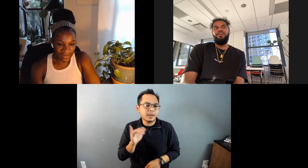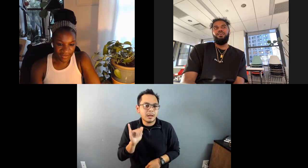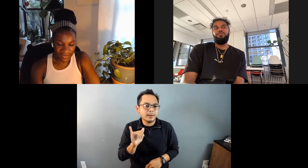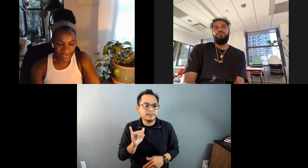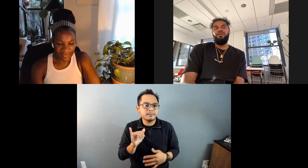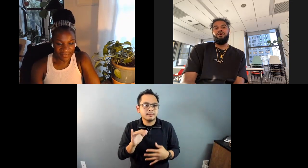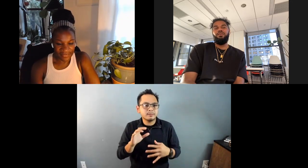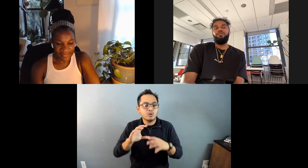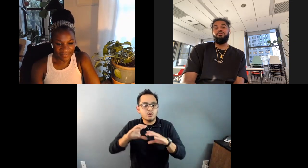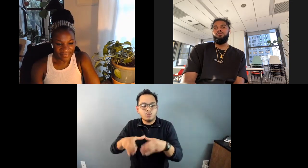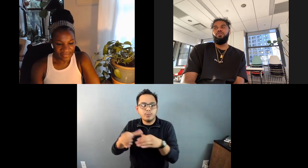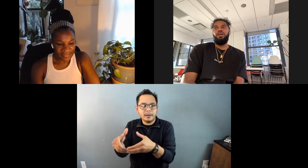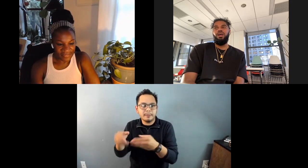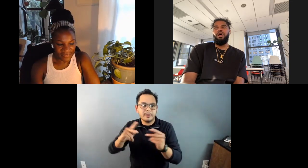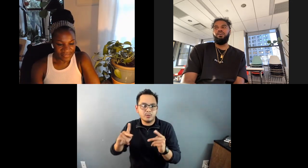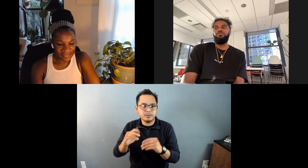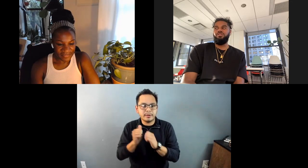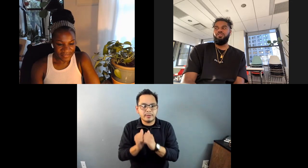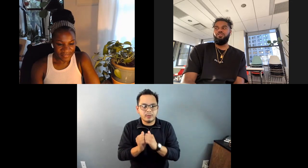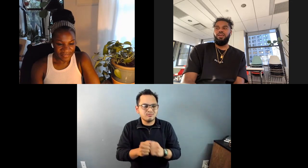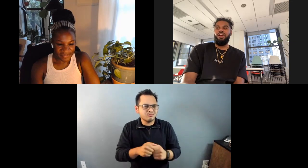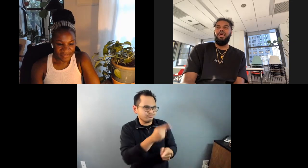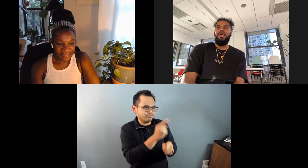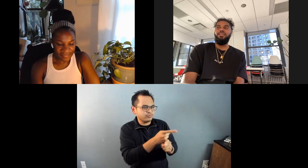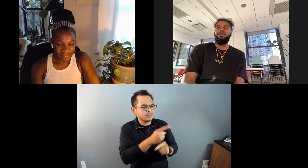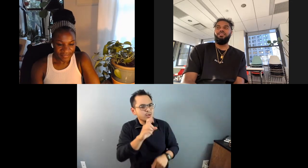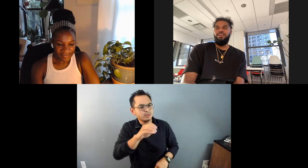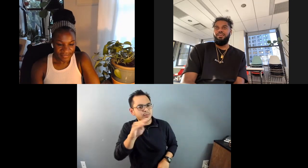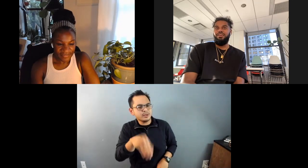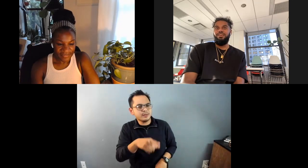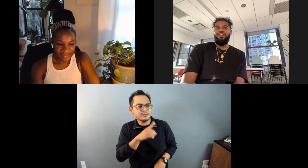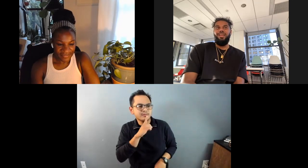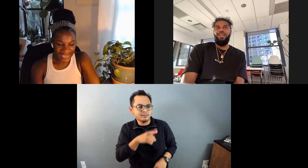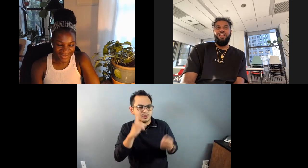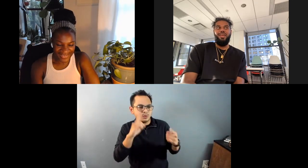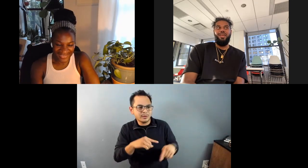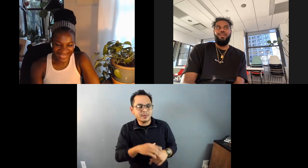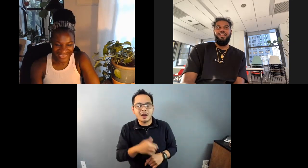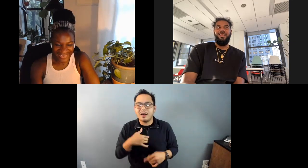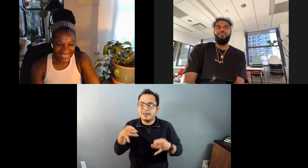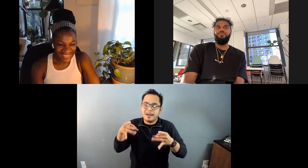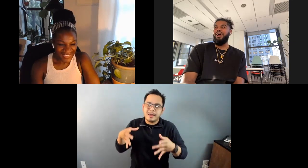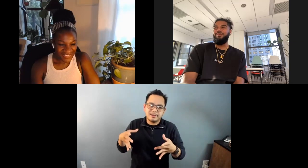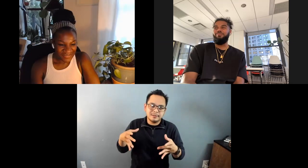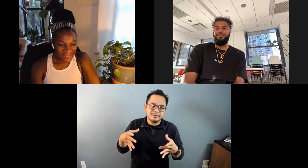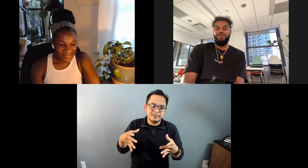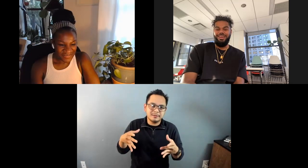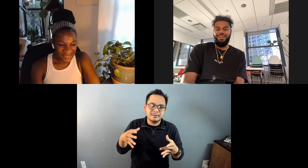you know, Right, like right, right. Yeah. but yeah, like yeah, obviously there's some nice parts, but yeah, like you know, this